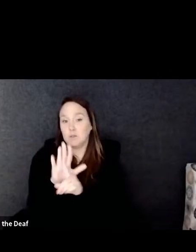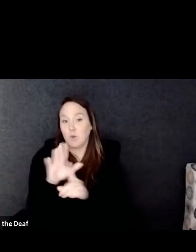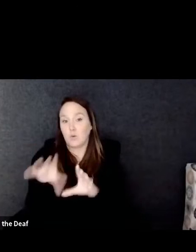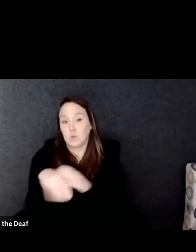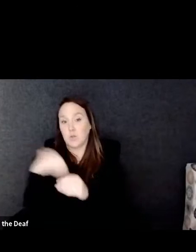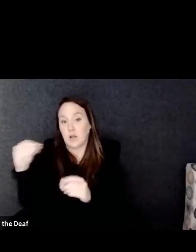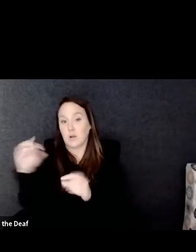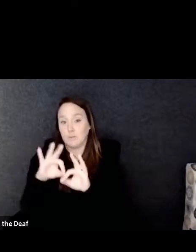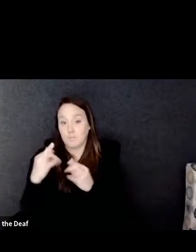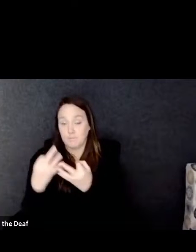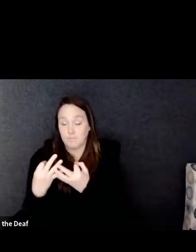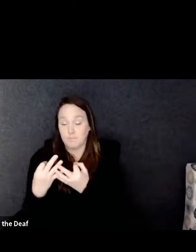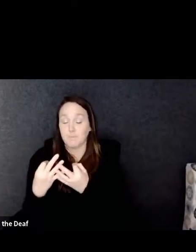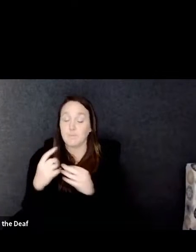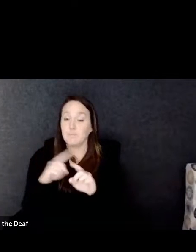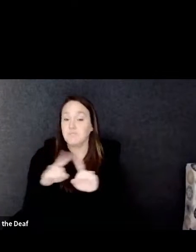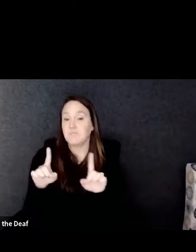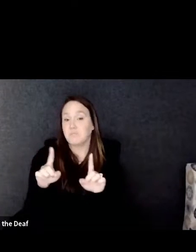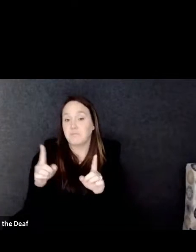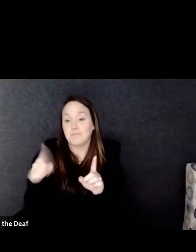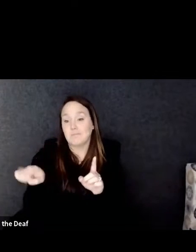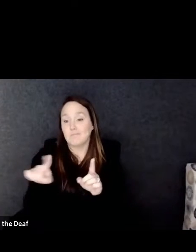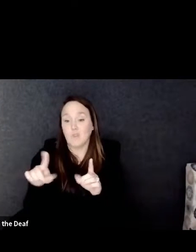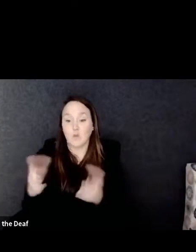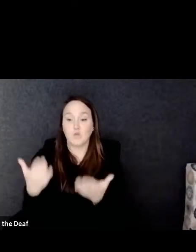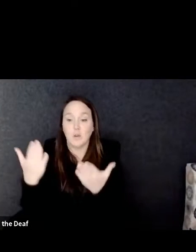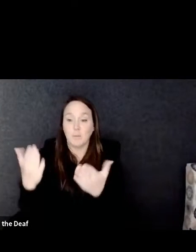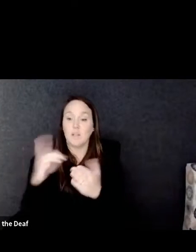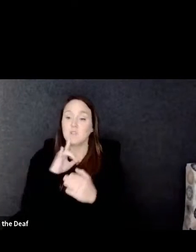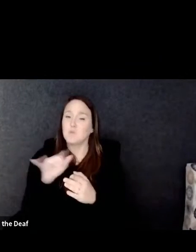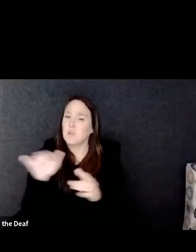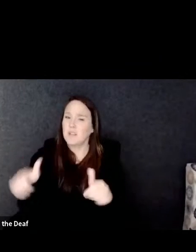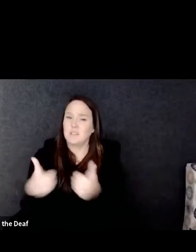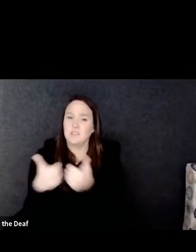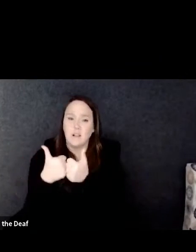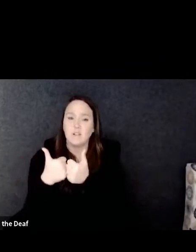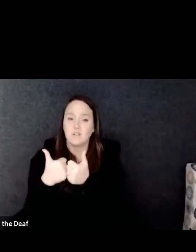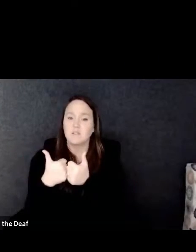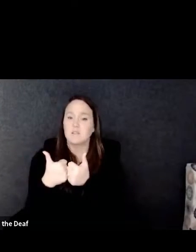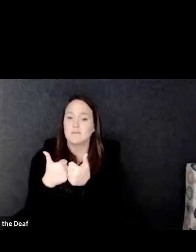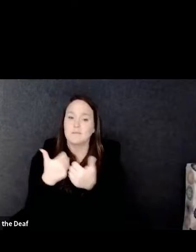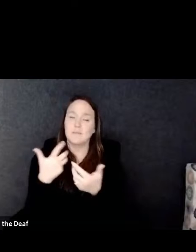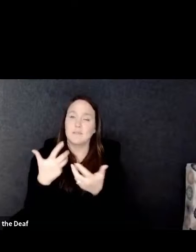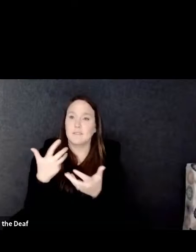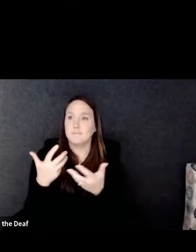unit. But those kind of recommendations are really challenging to